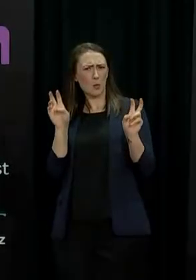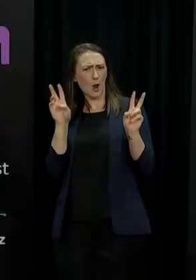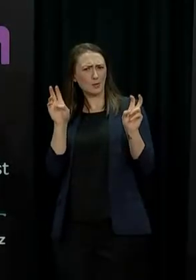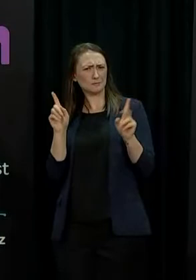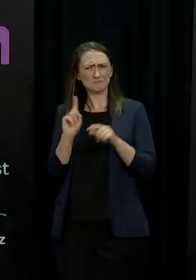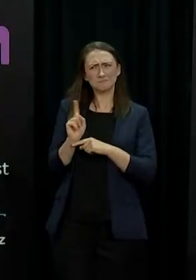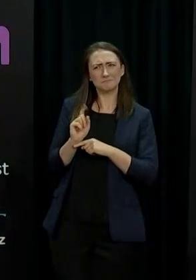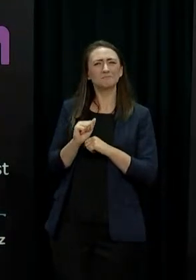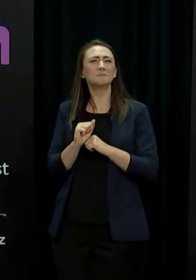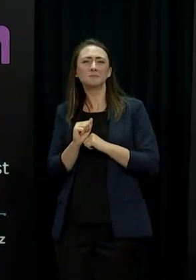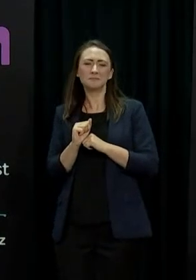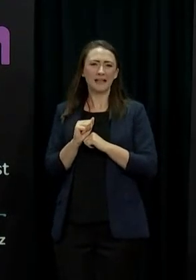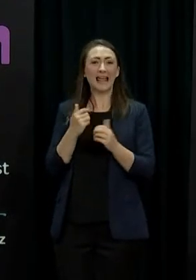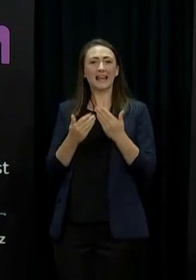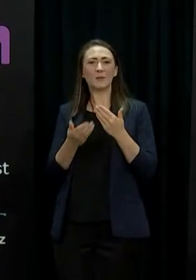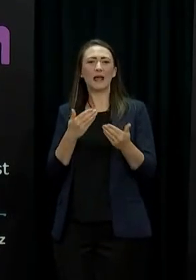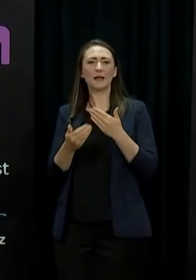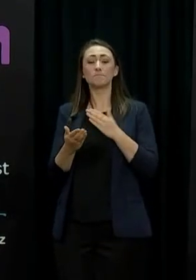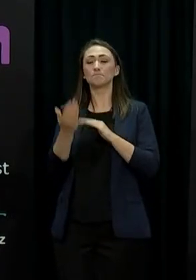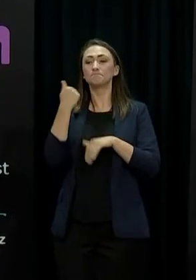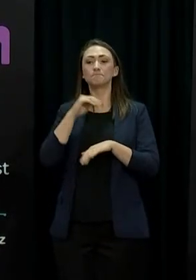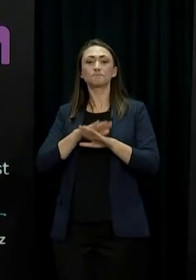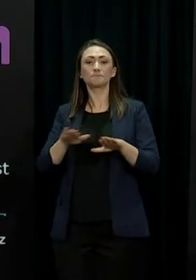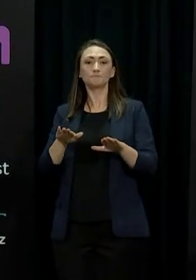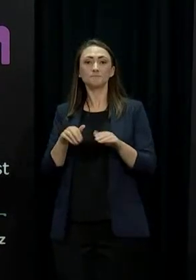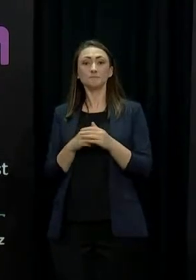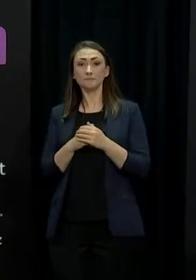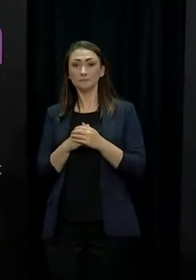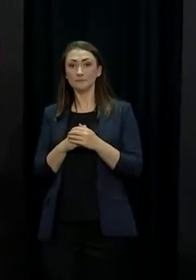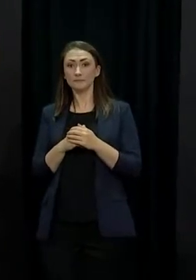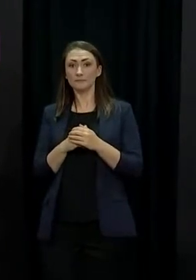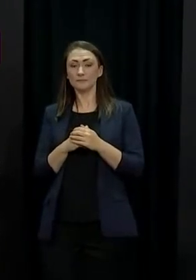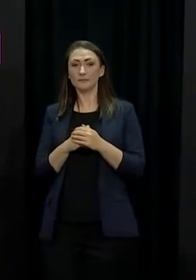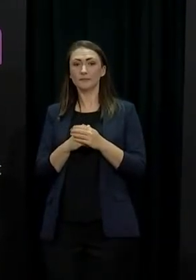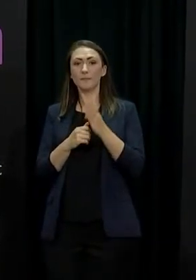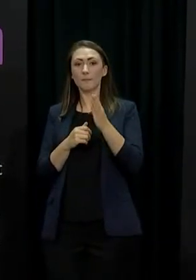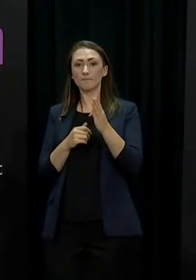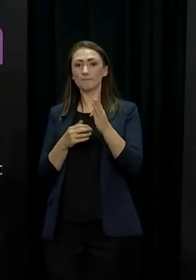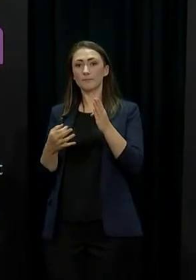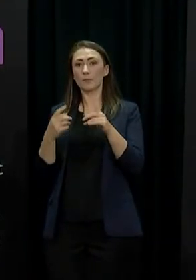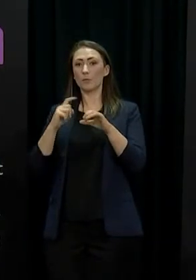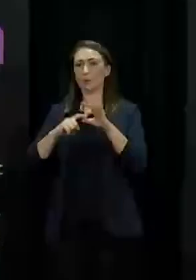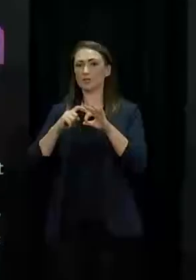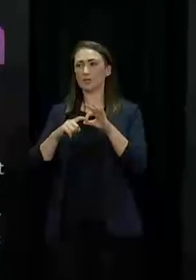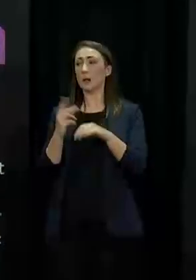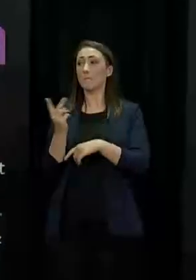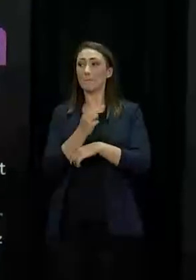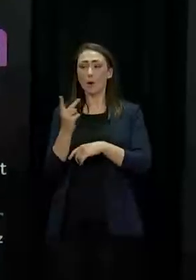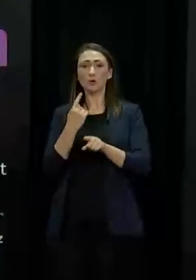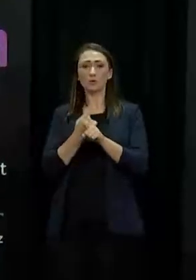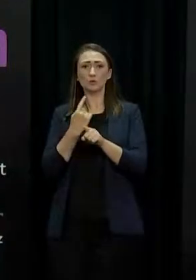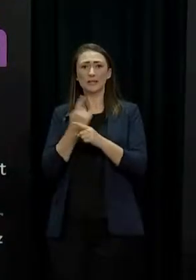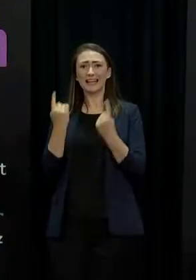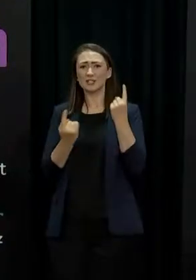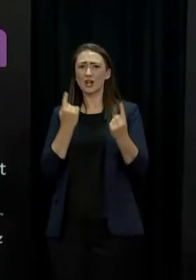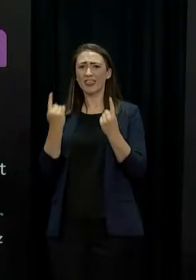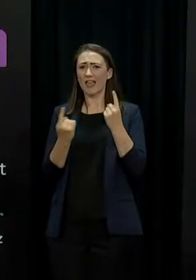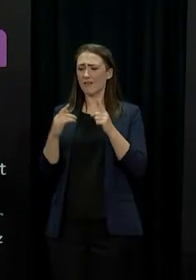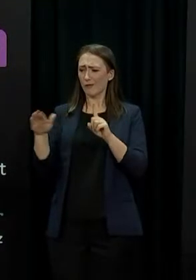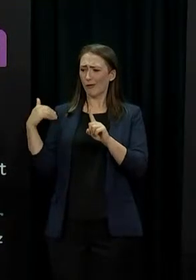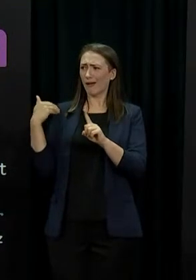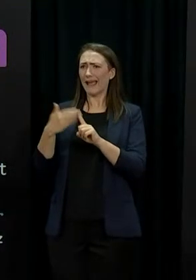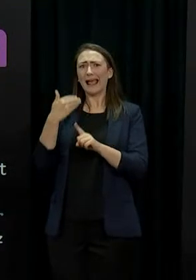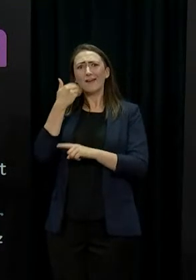Minister Hipkins, you two obviously would have talked to each other basically every day for the past couple of years. Are you sad?